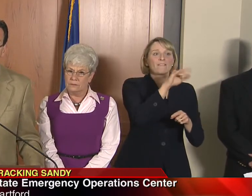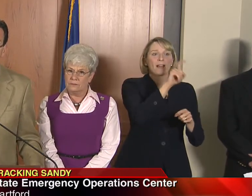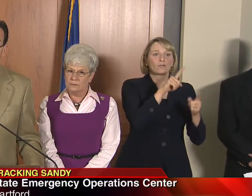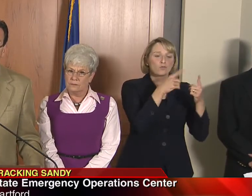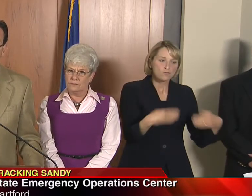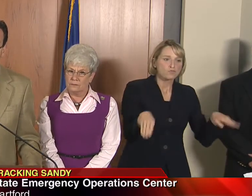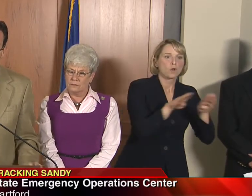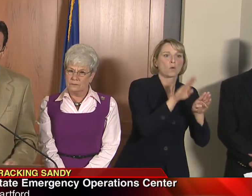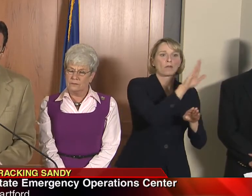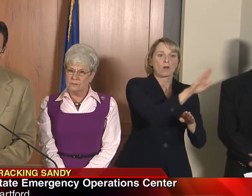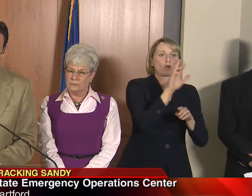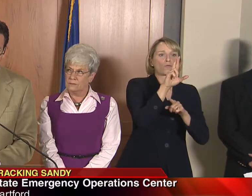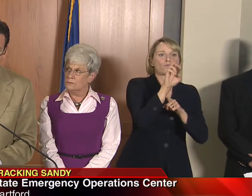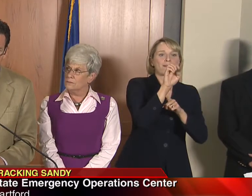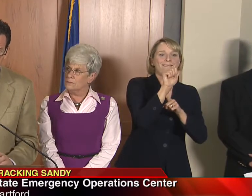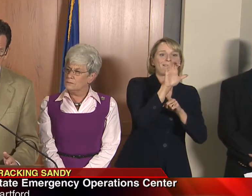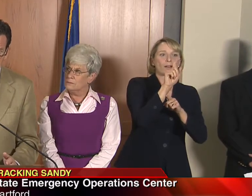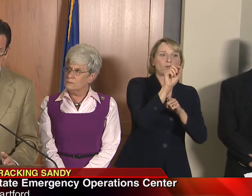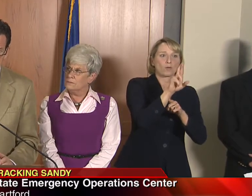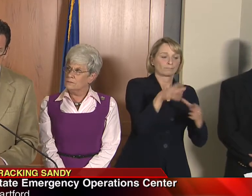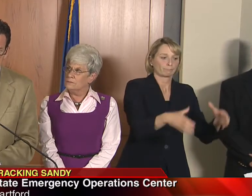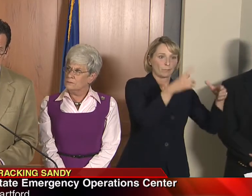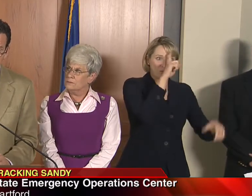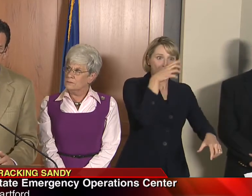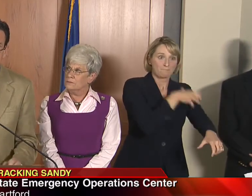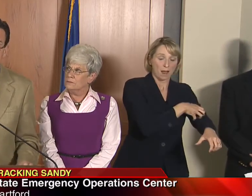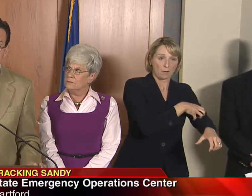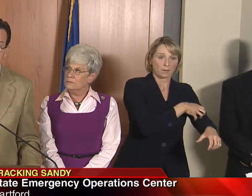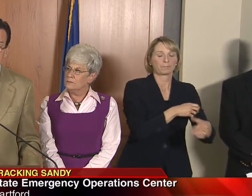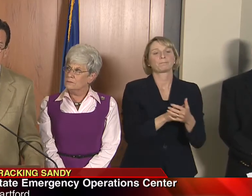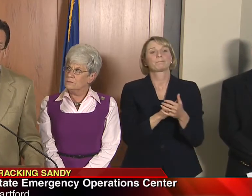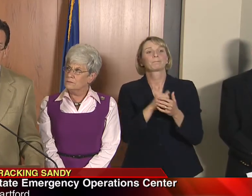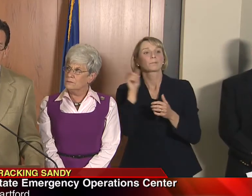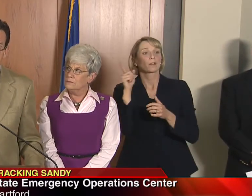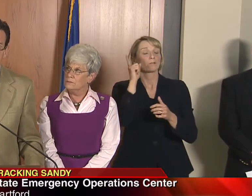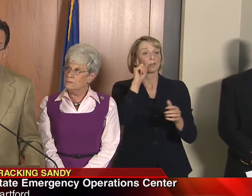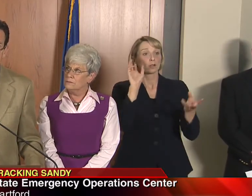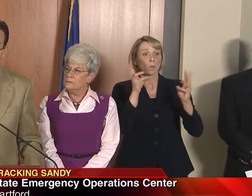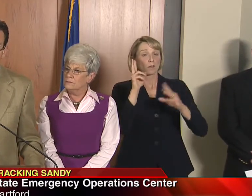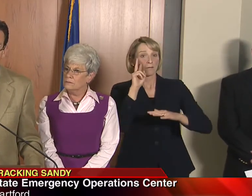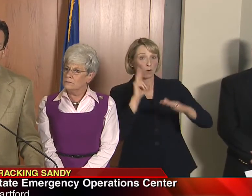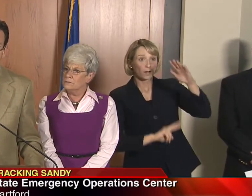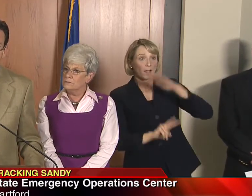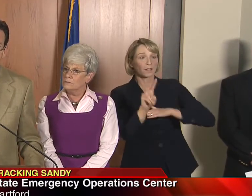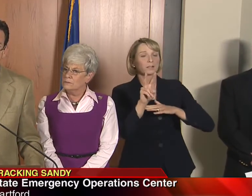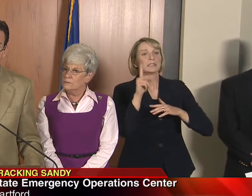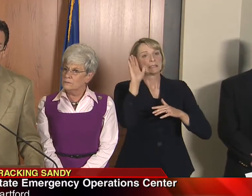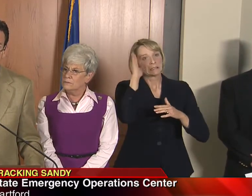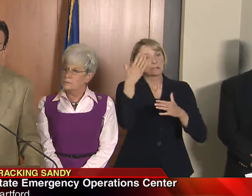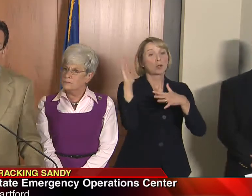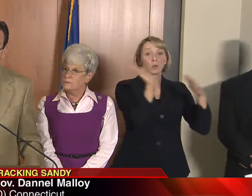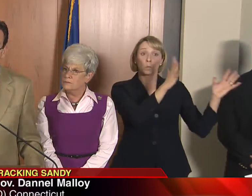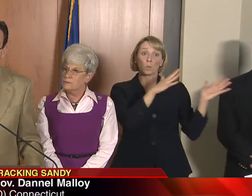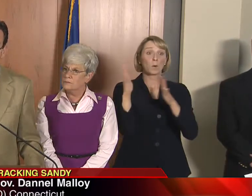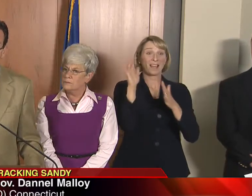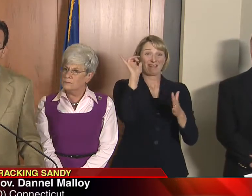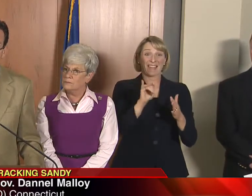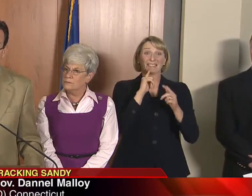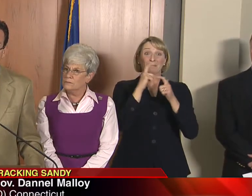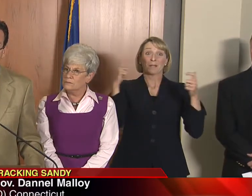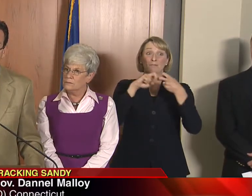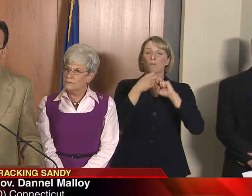reactor that is running? As of the weather forecast that they and we are dealing with, the wind does not appear to be the difficulty. They